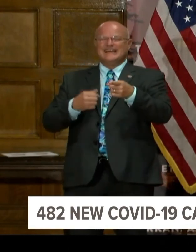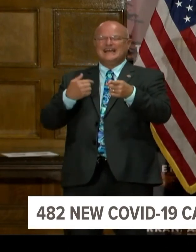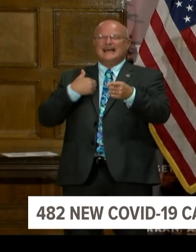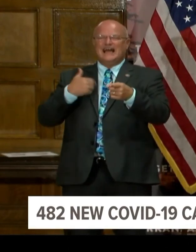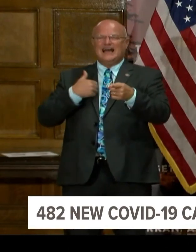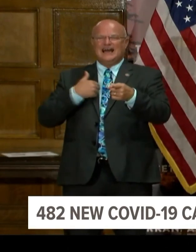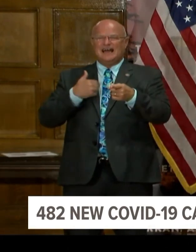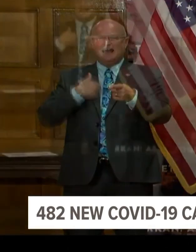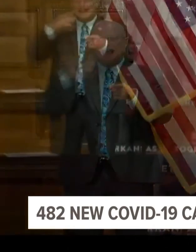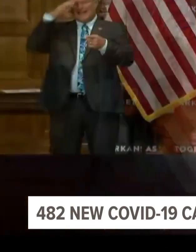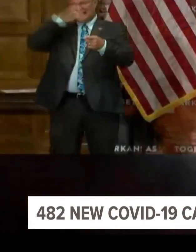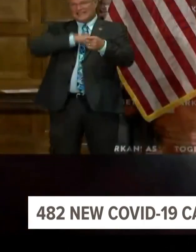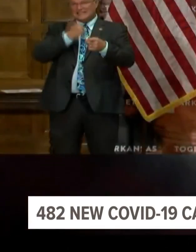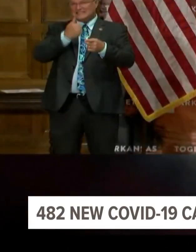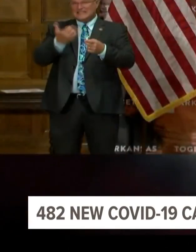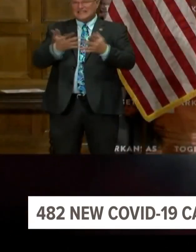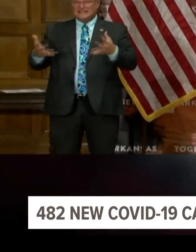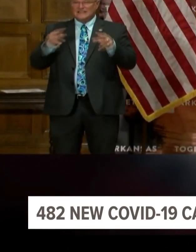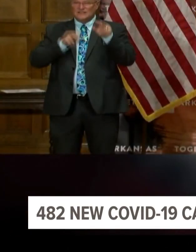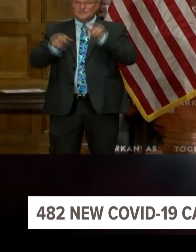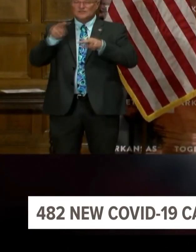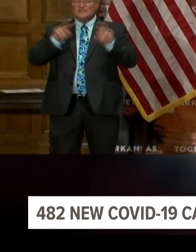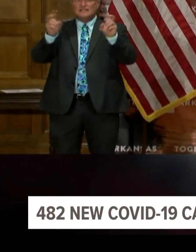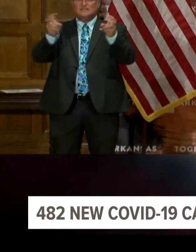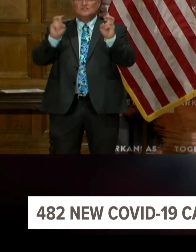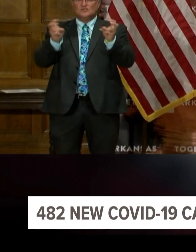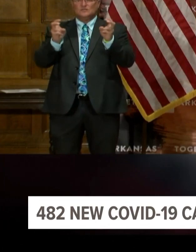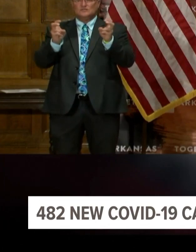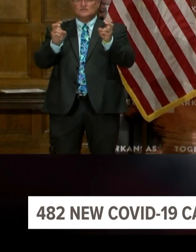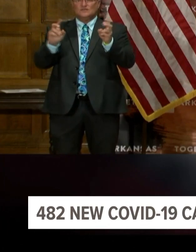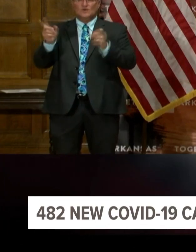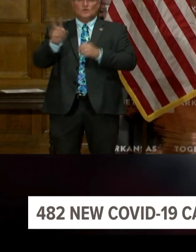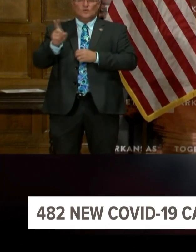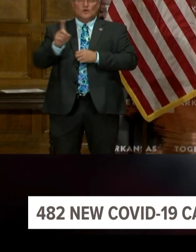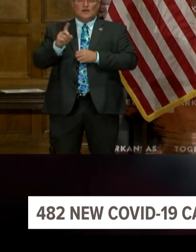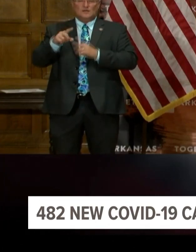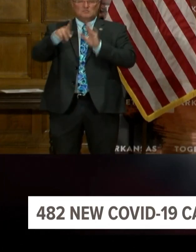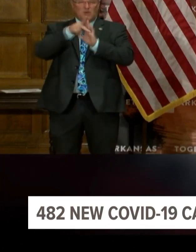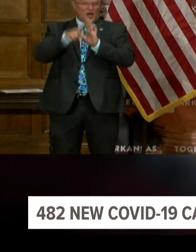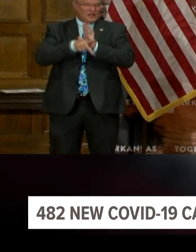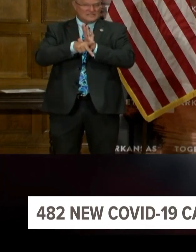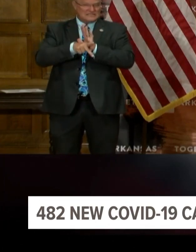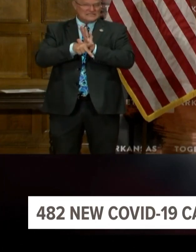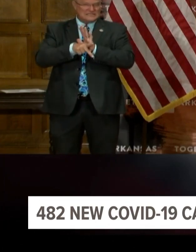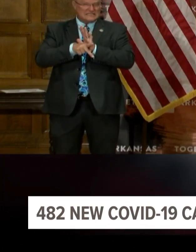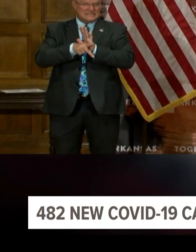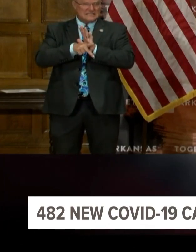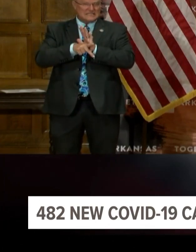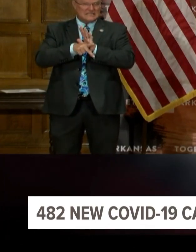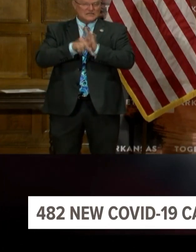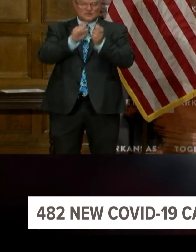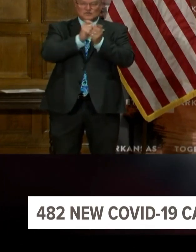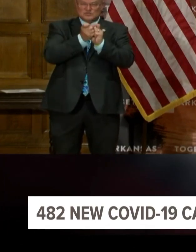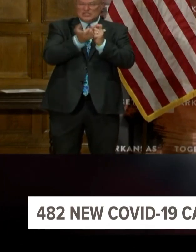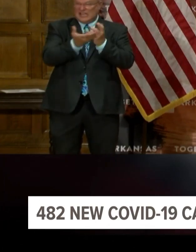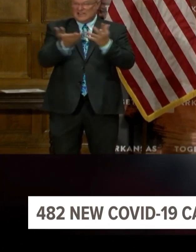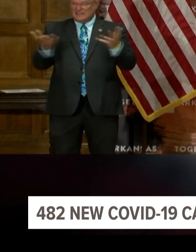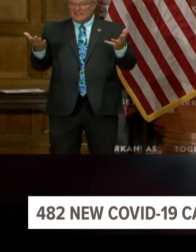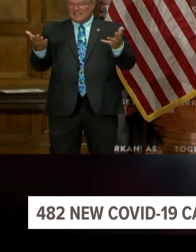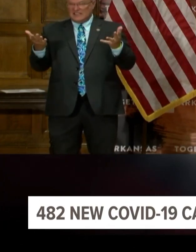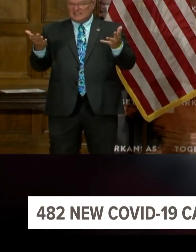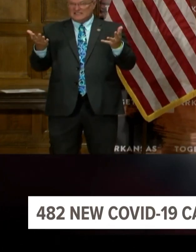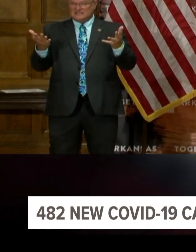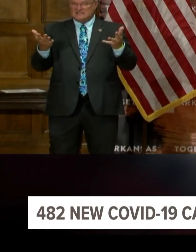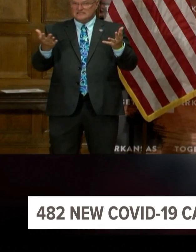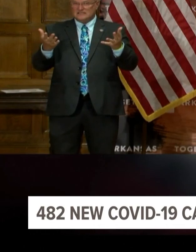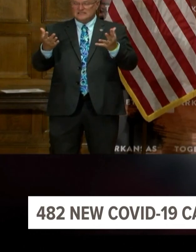I guess, has there been anything looked at in terms of, where we're at in terms of policy of, are we going to change things over